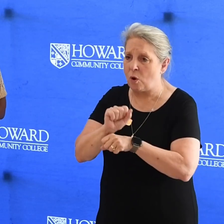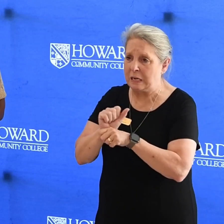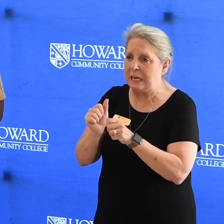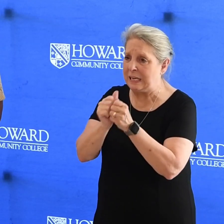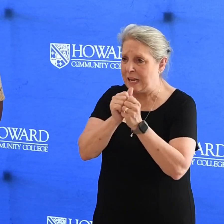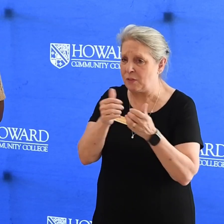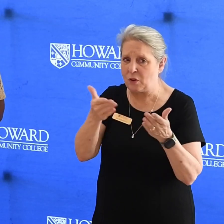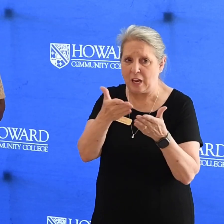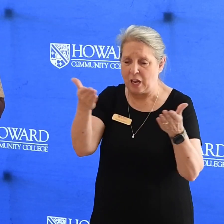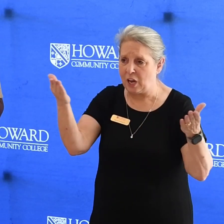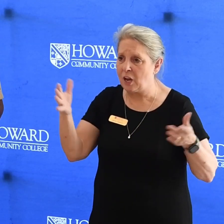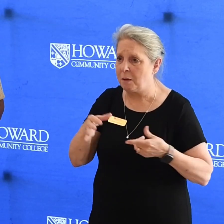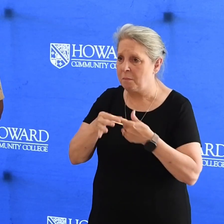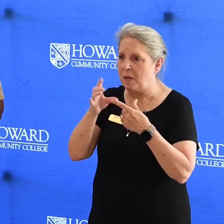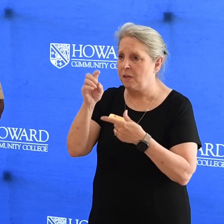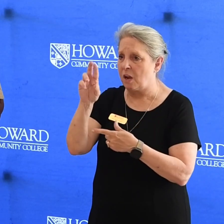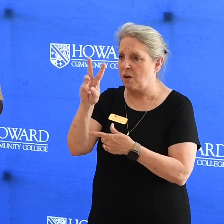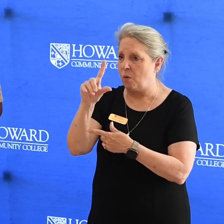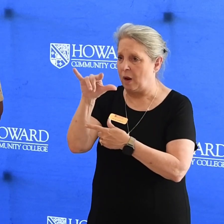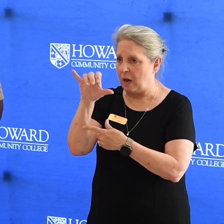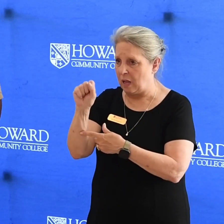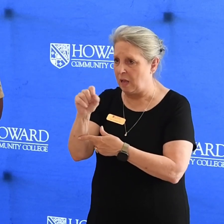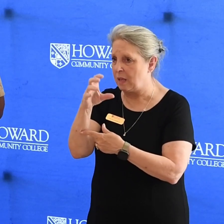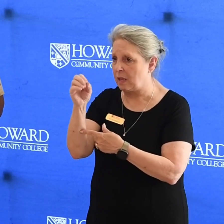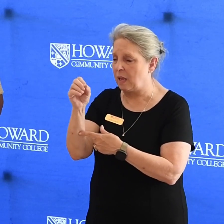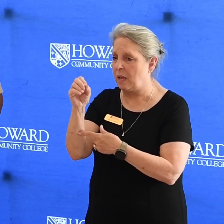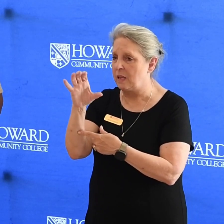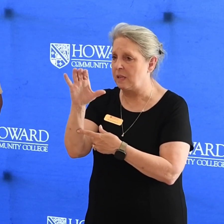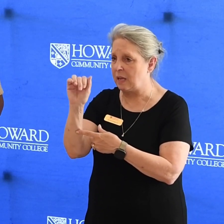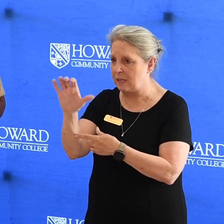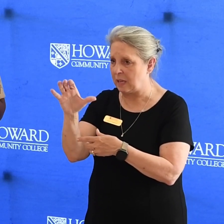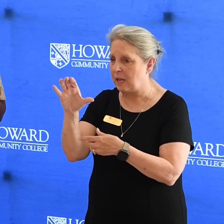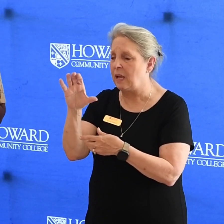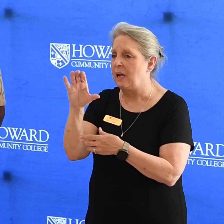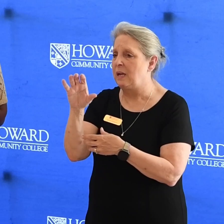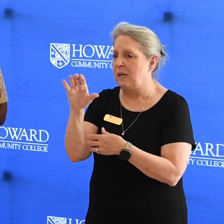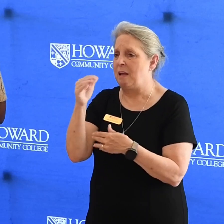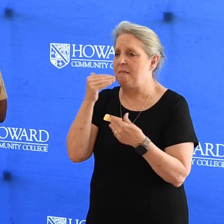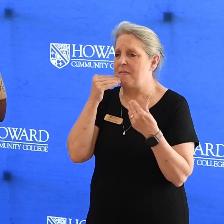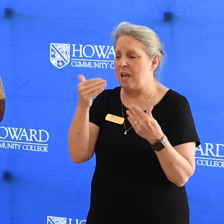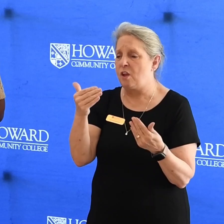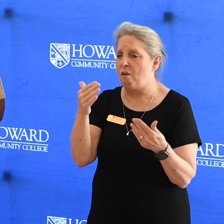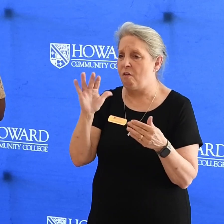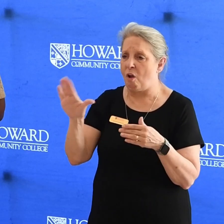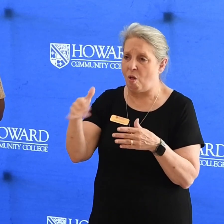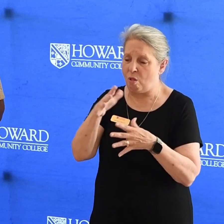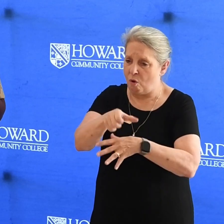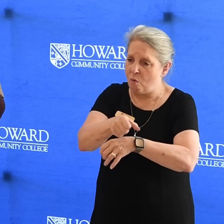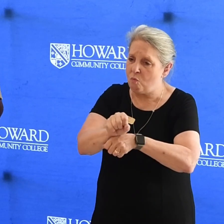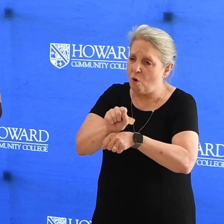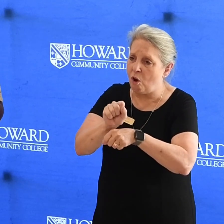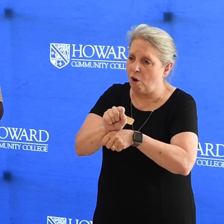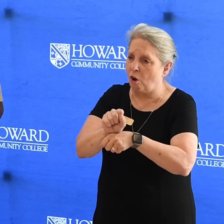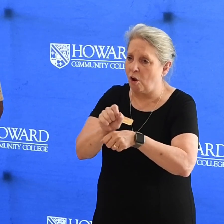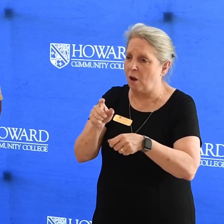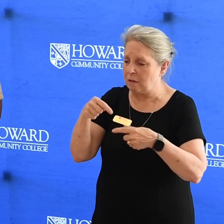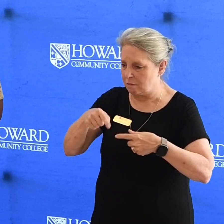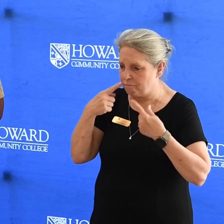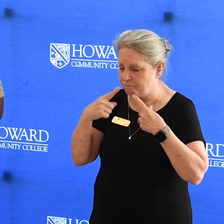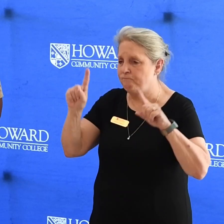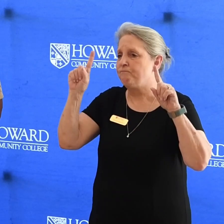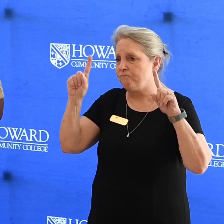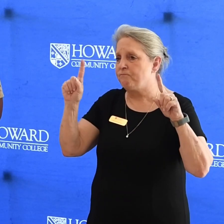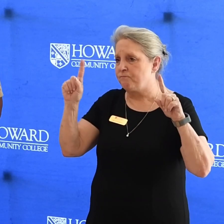room, particularly Dr. Willis and Community Action Council, thank you for all of your work to bring this to